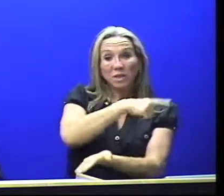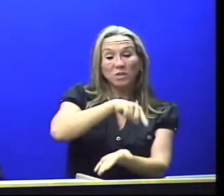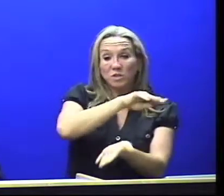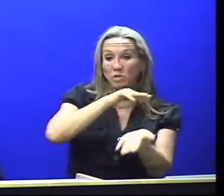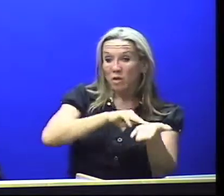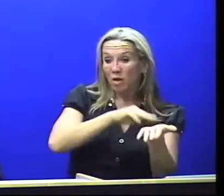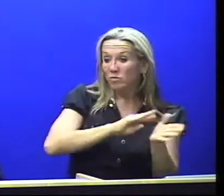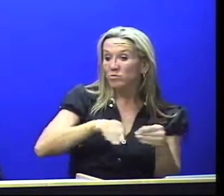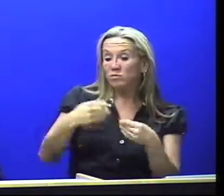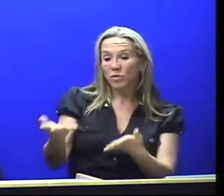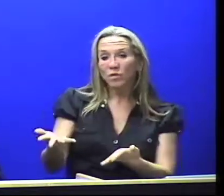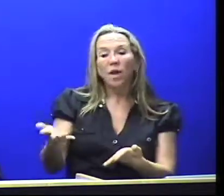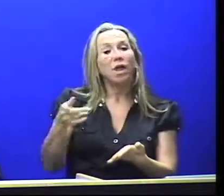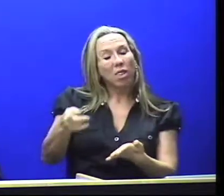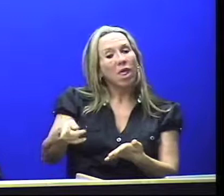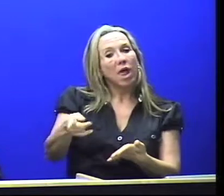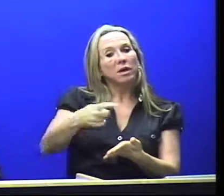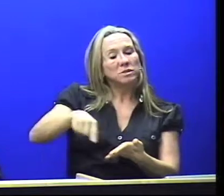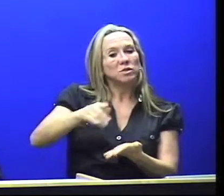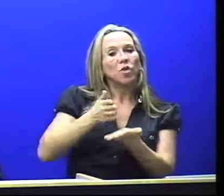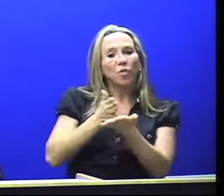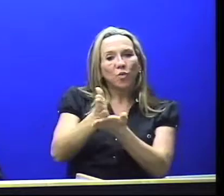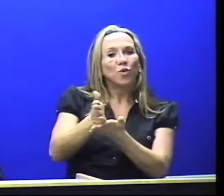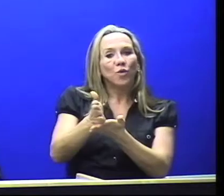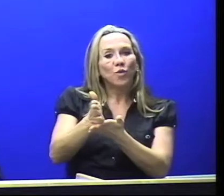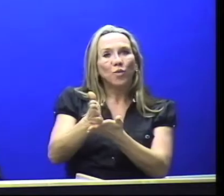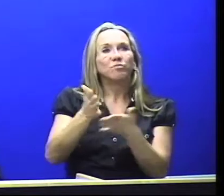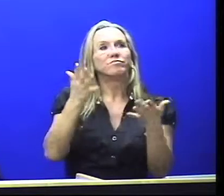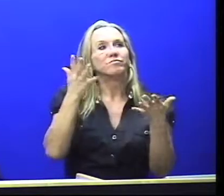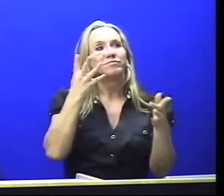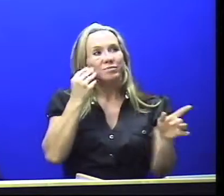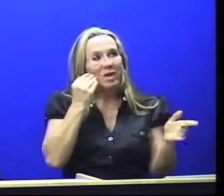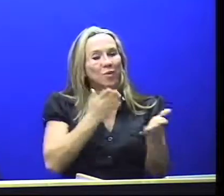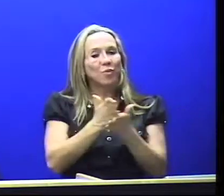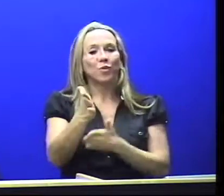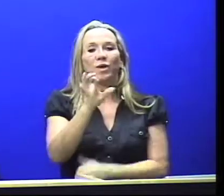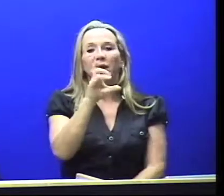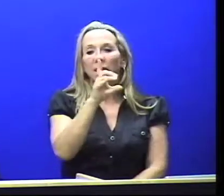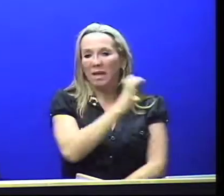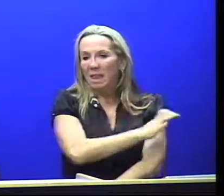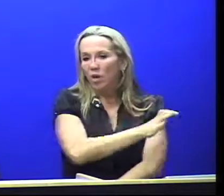are done as part of a clinical trial.